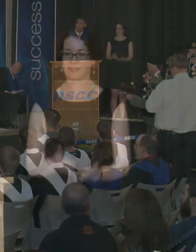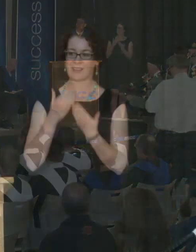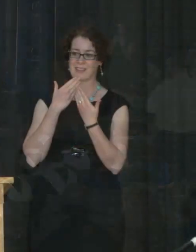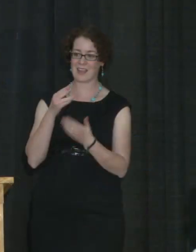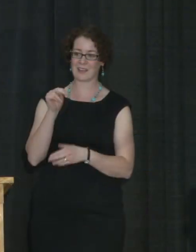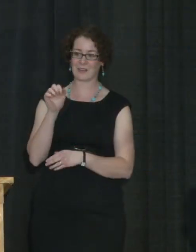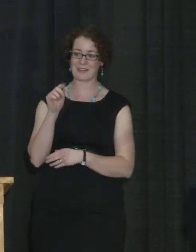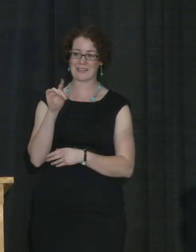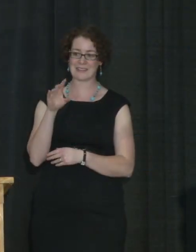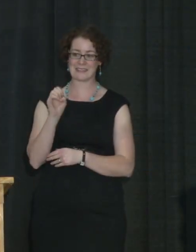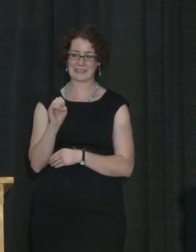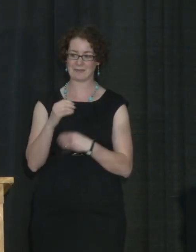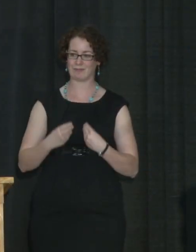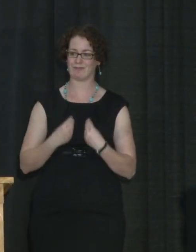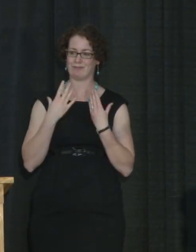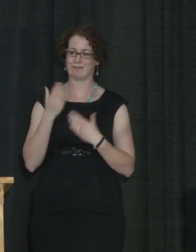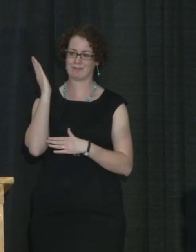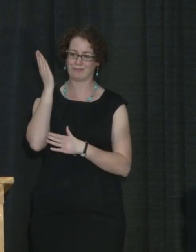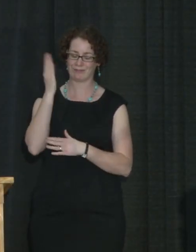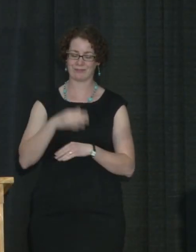Thank you, Nadine, for those inspiring words.